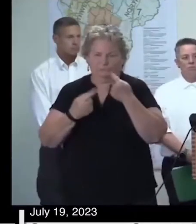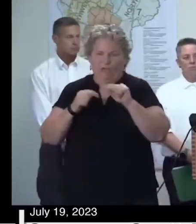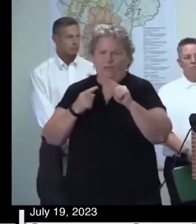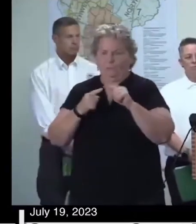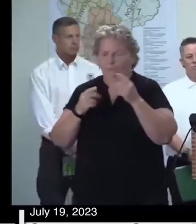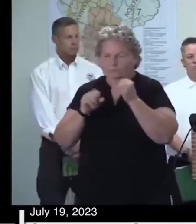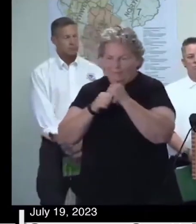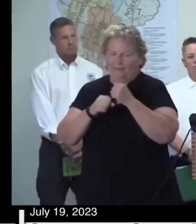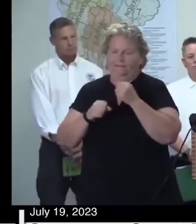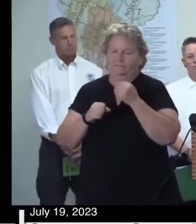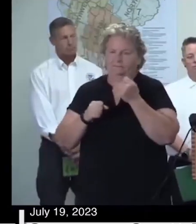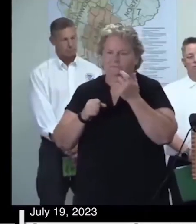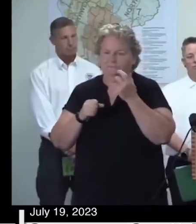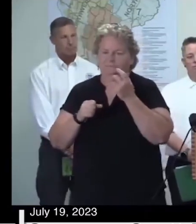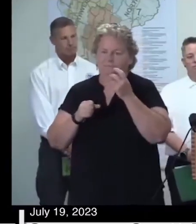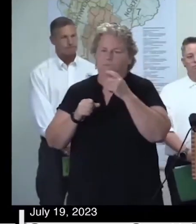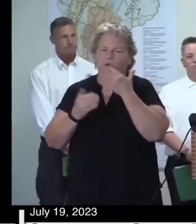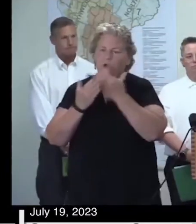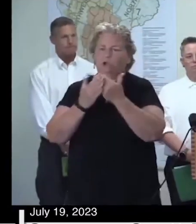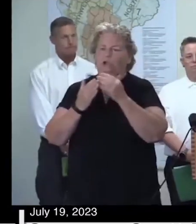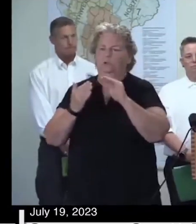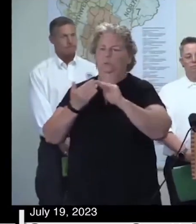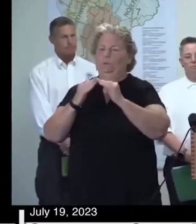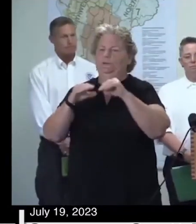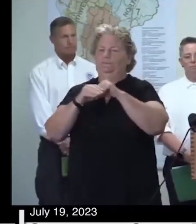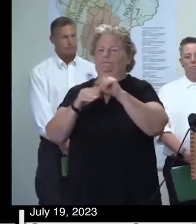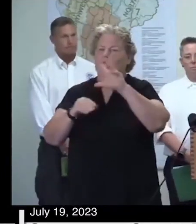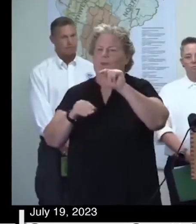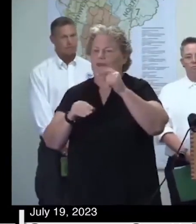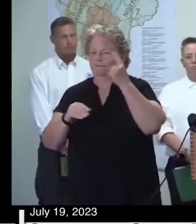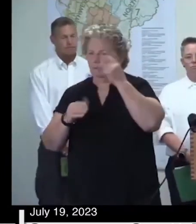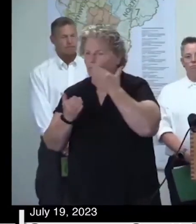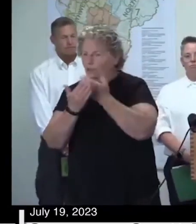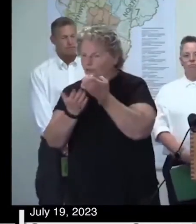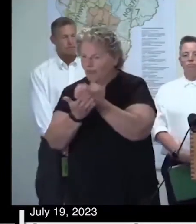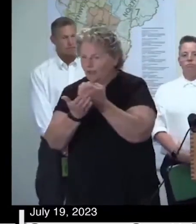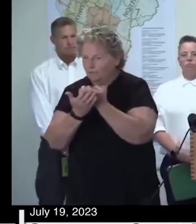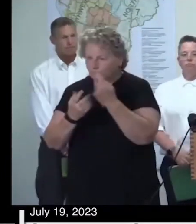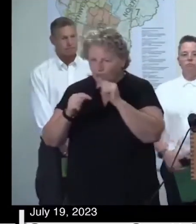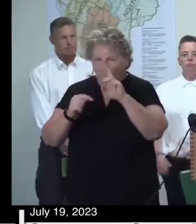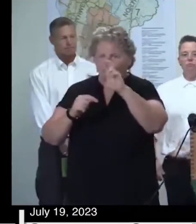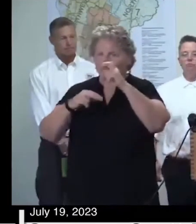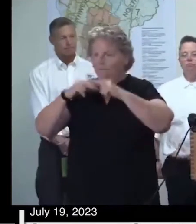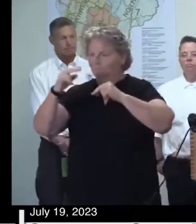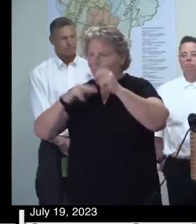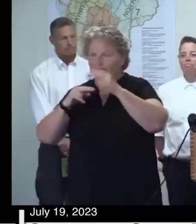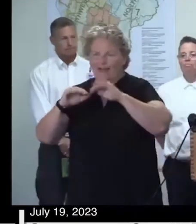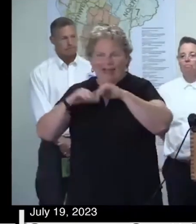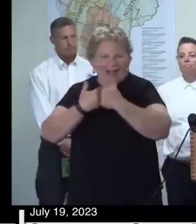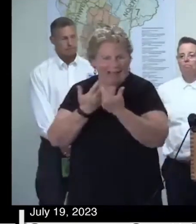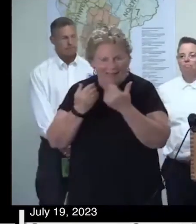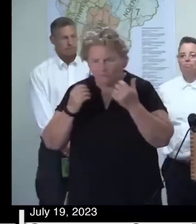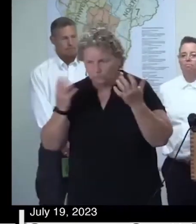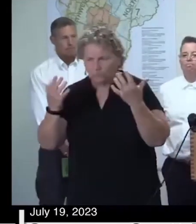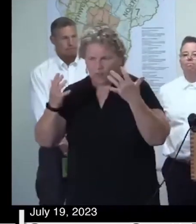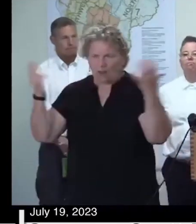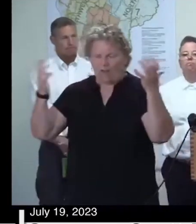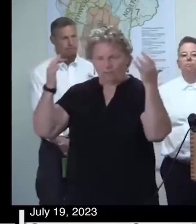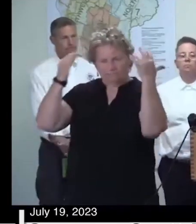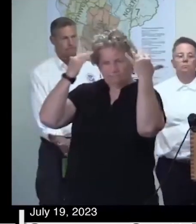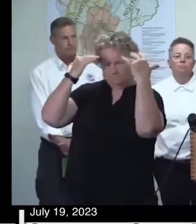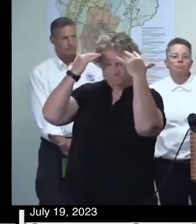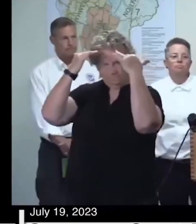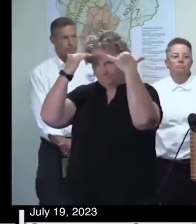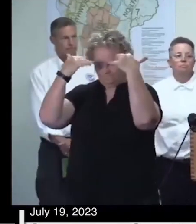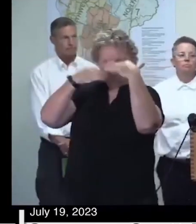the congressional delegation is going to do all they can to provide for relief. But I